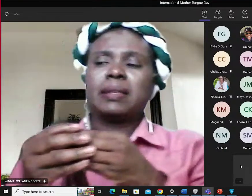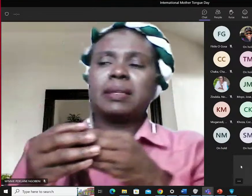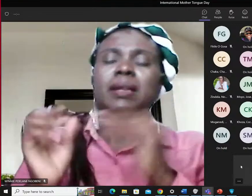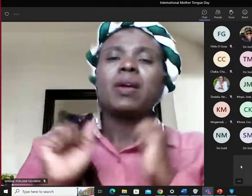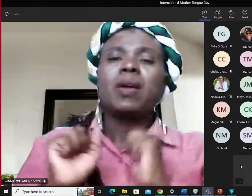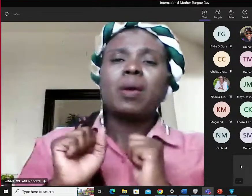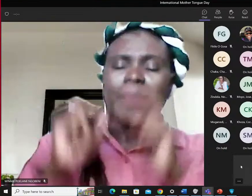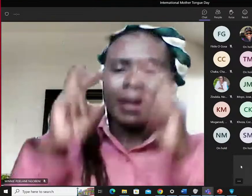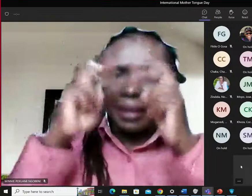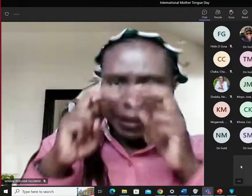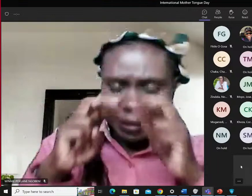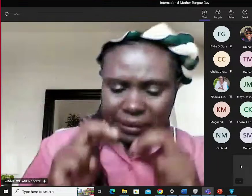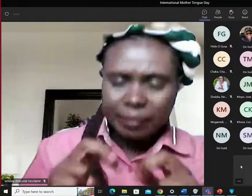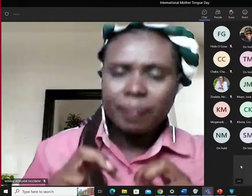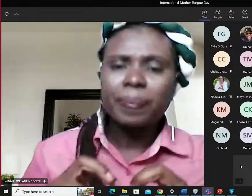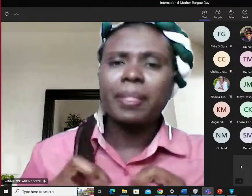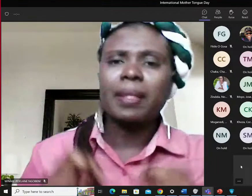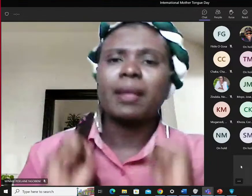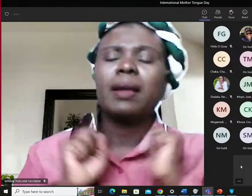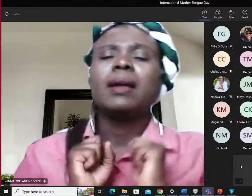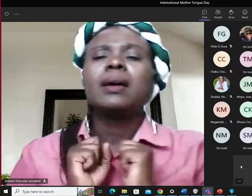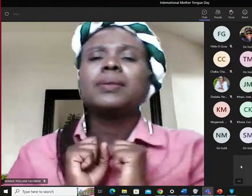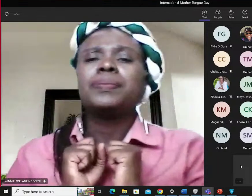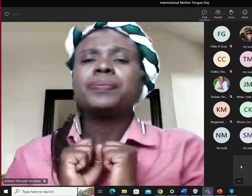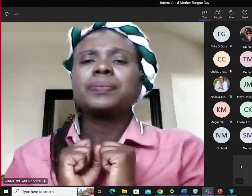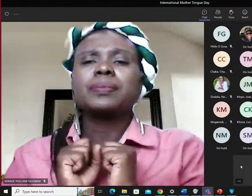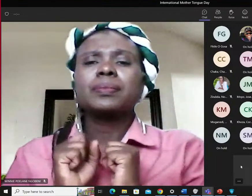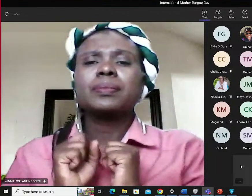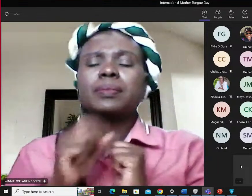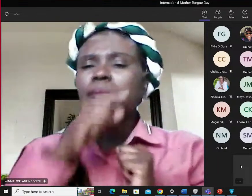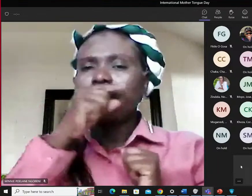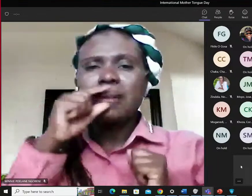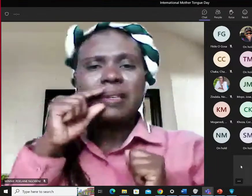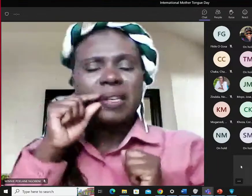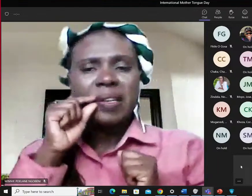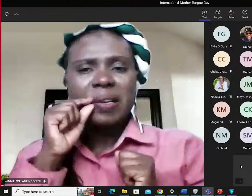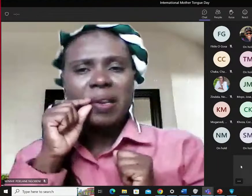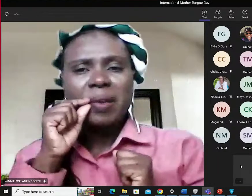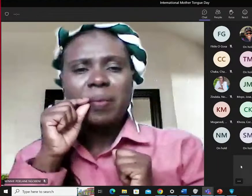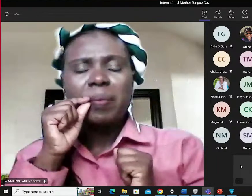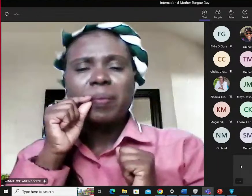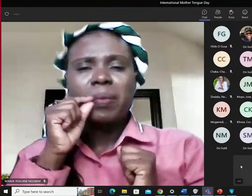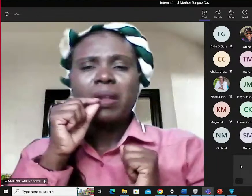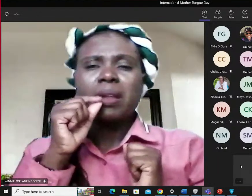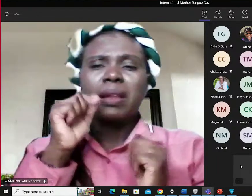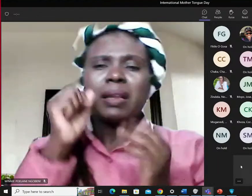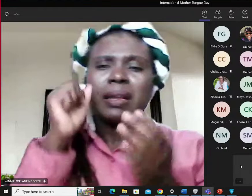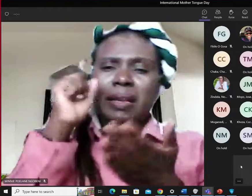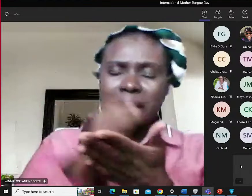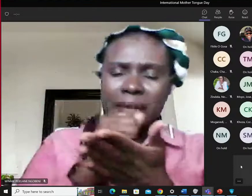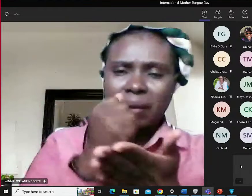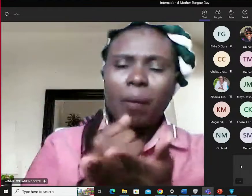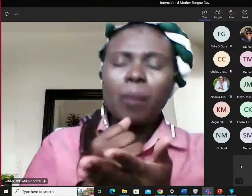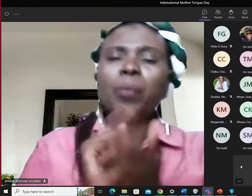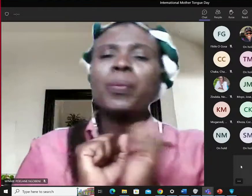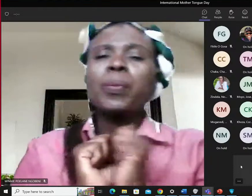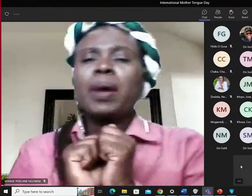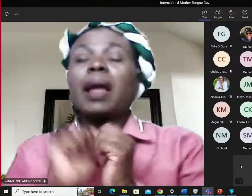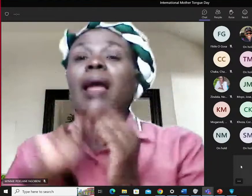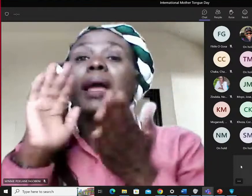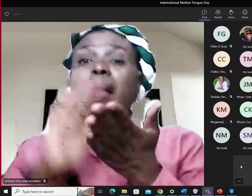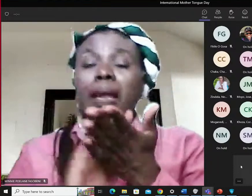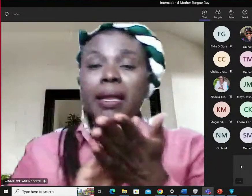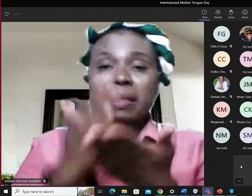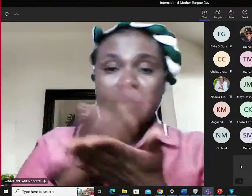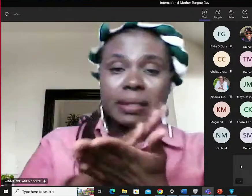another name during that time. And some of the questions that were in the questionnaire were these.